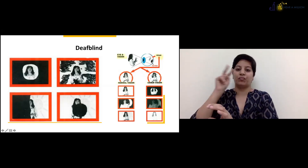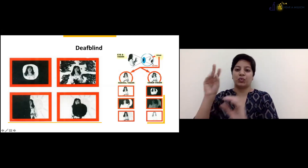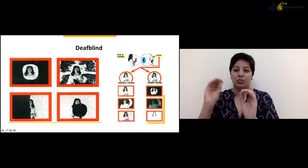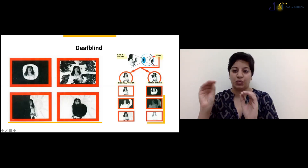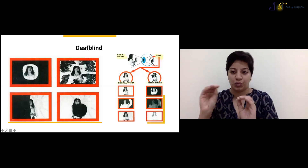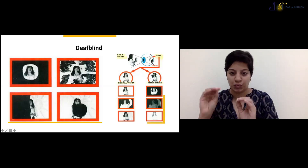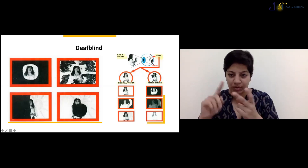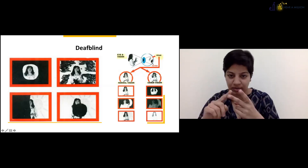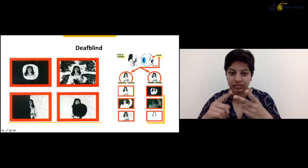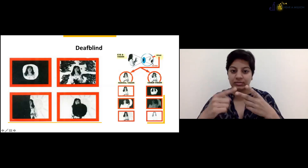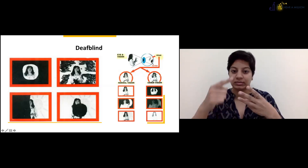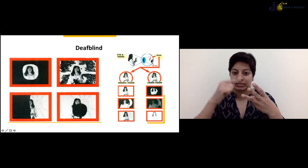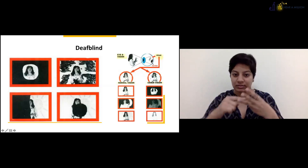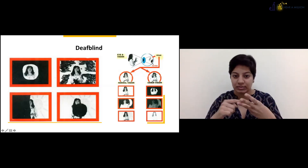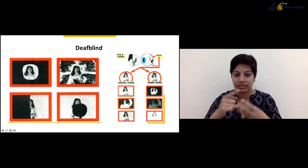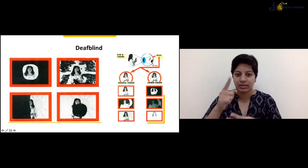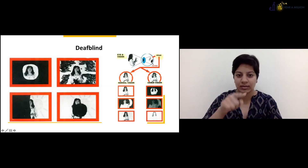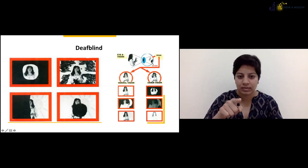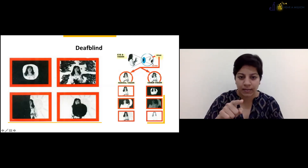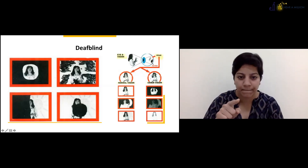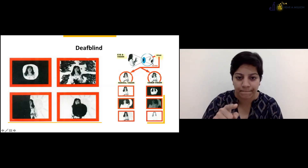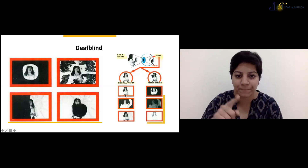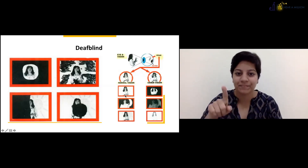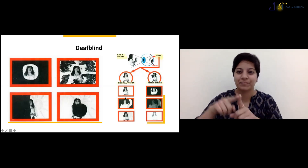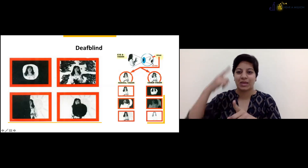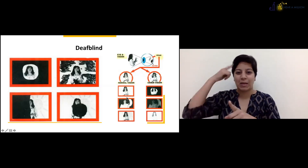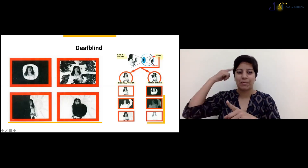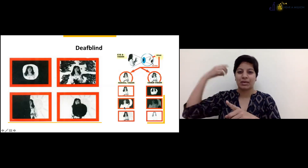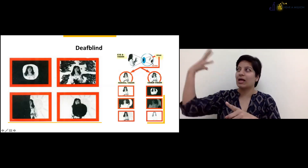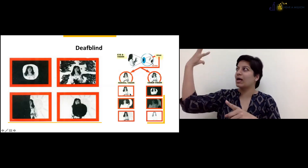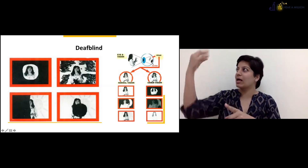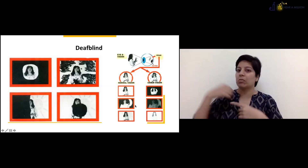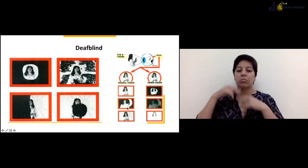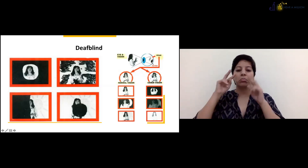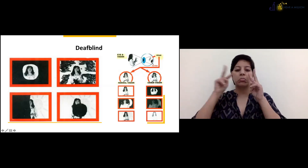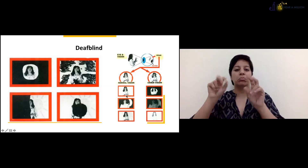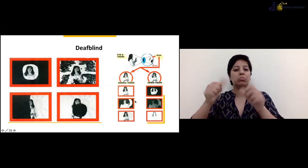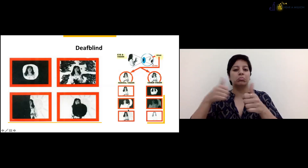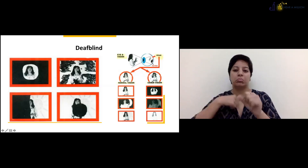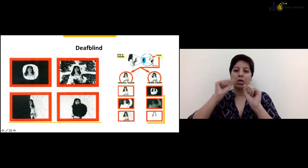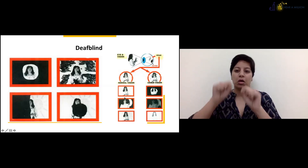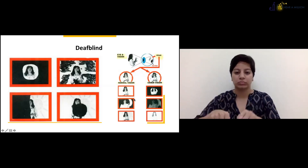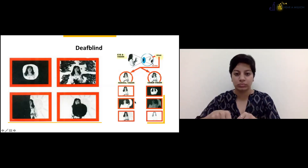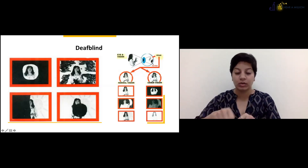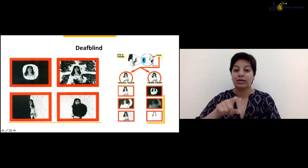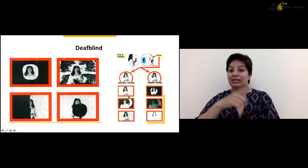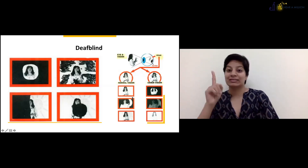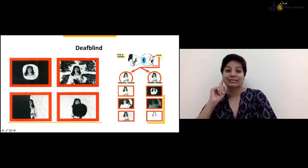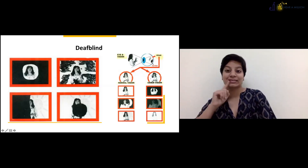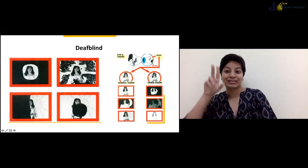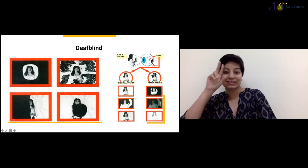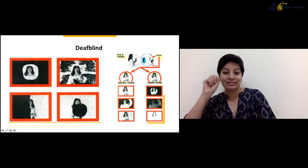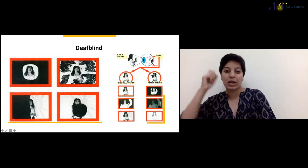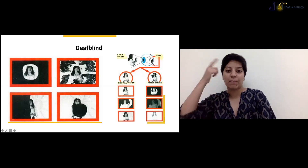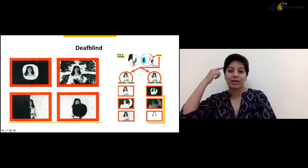circle, you can see there is a dark. There is a dark circle. So I cannot